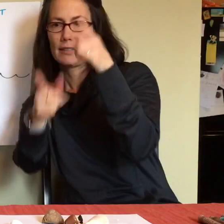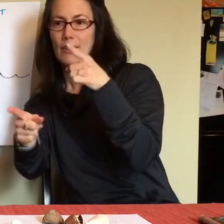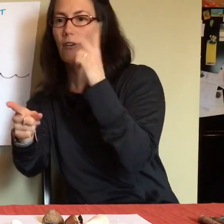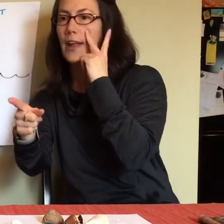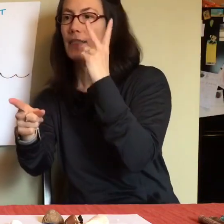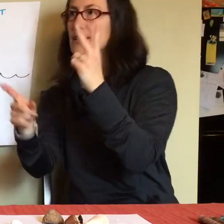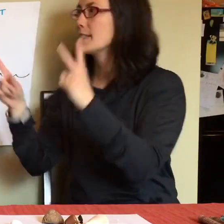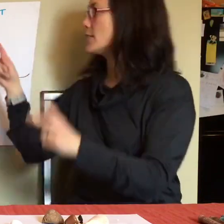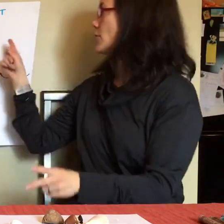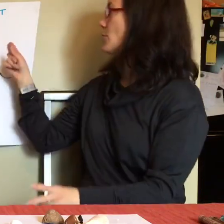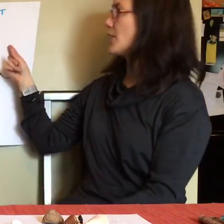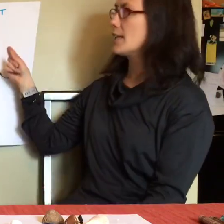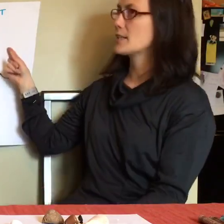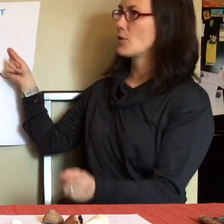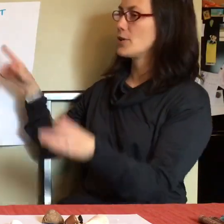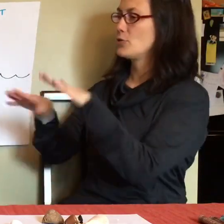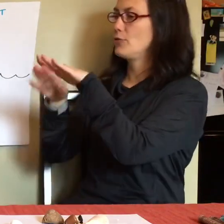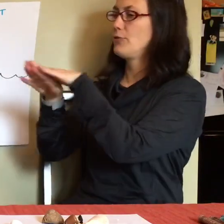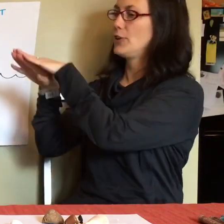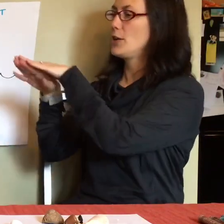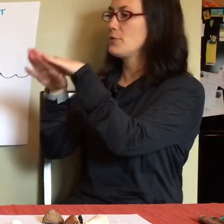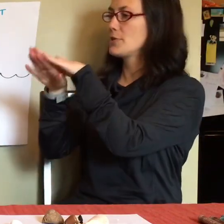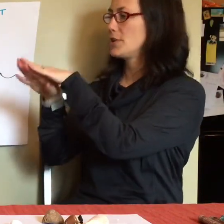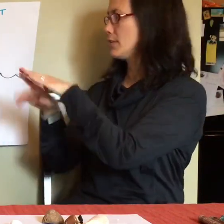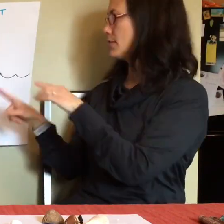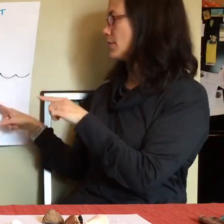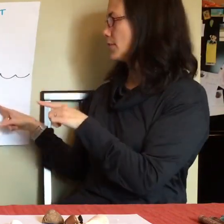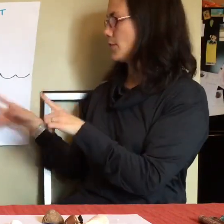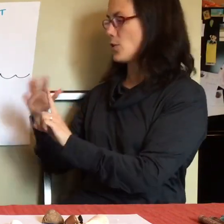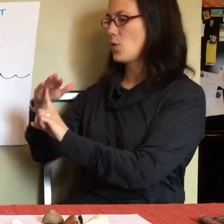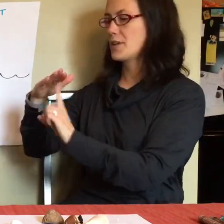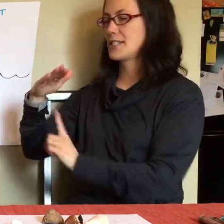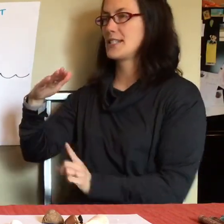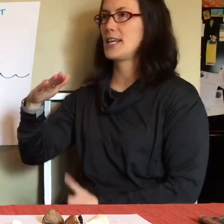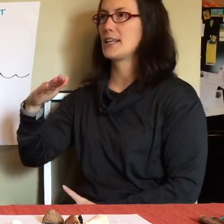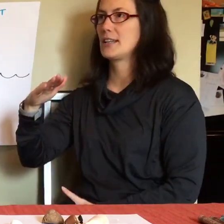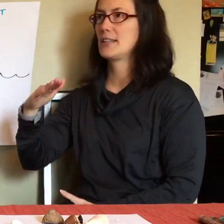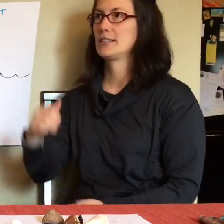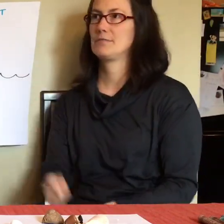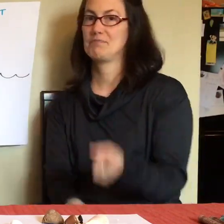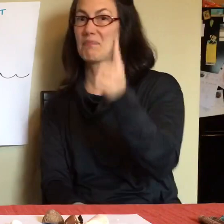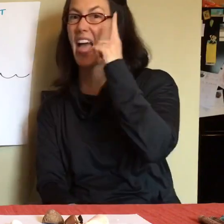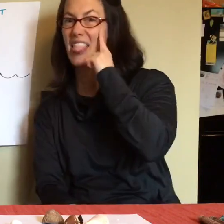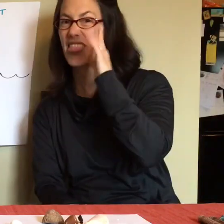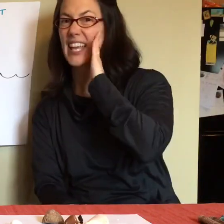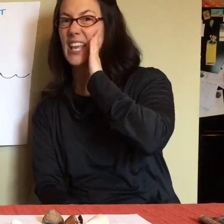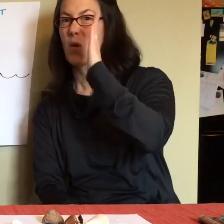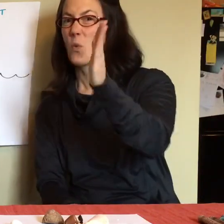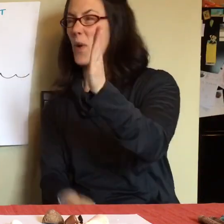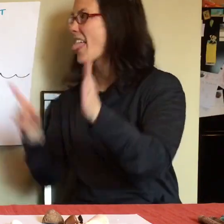All right, let's see. Do you think it's going to float Yes. or It's a sink? I think it's going to float.